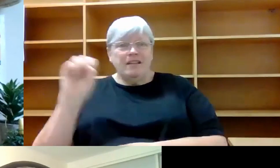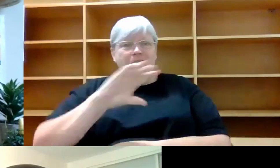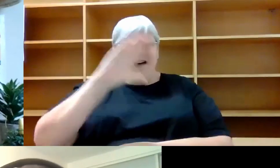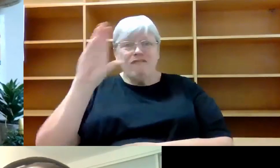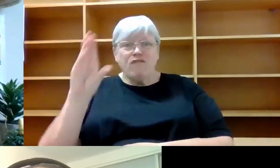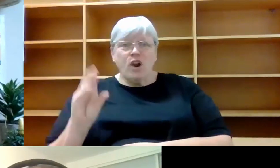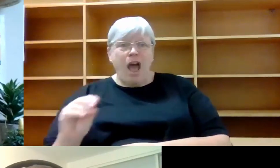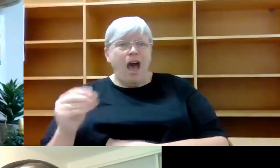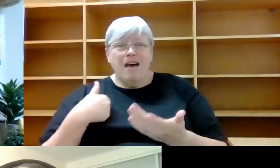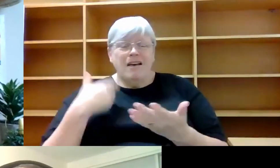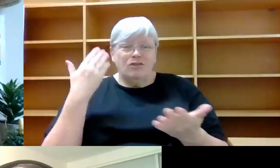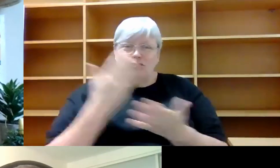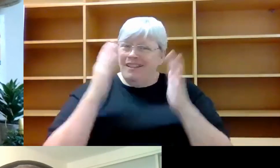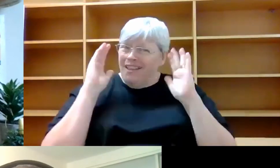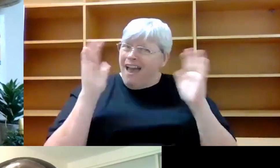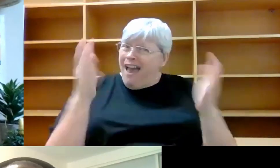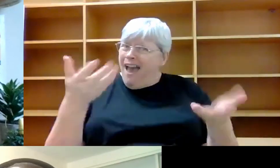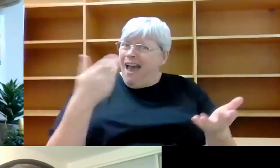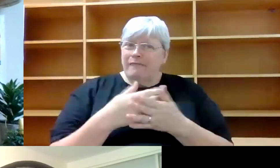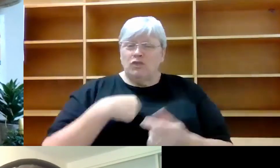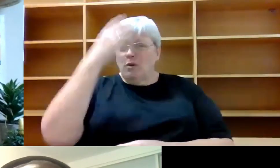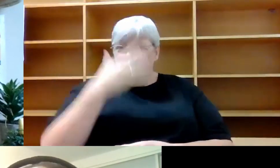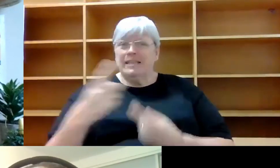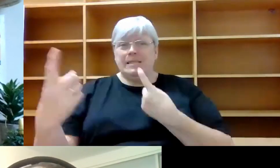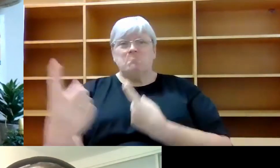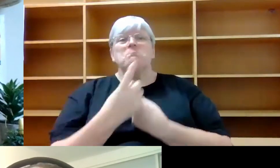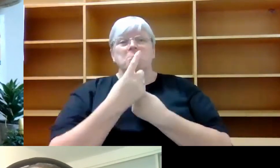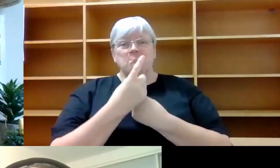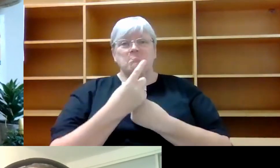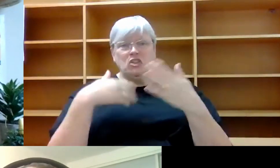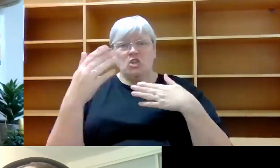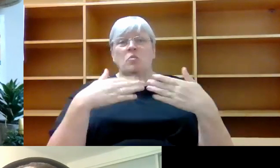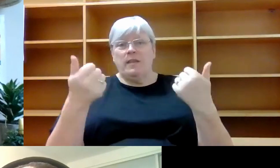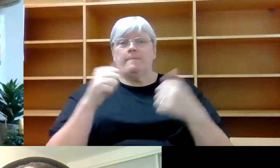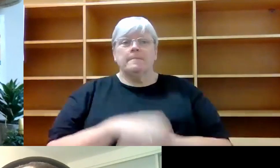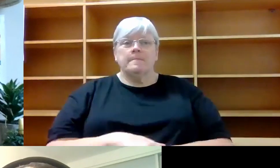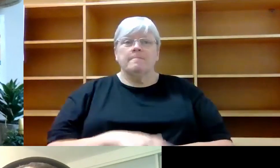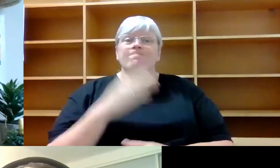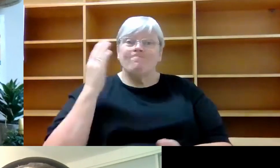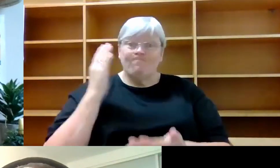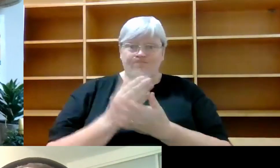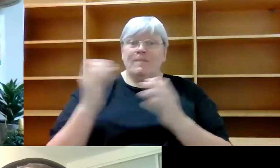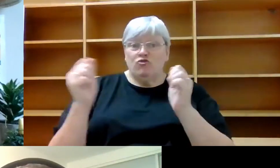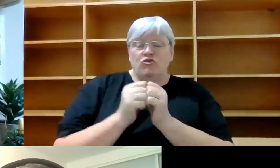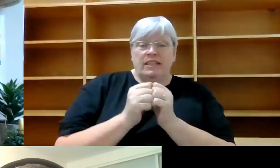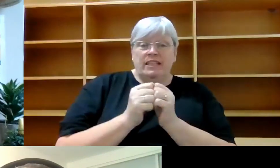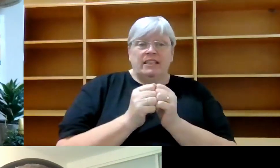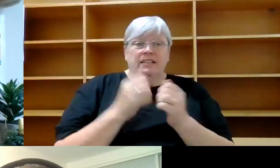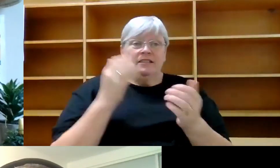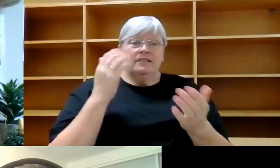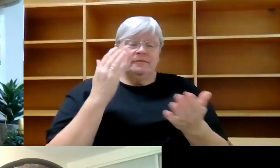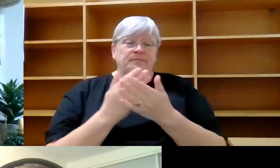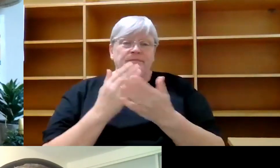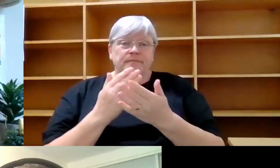so we really have to face that on and deal with it and confront it. Absolutely, and I think you're unequivocal about that,